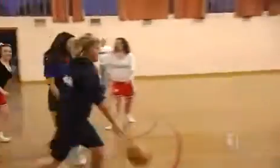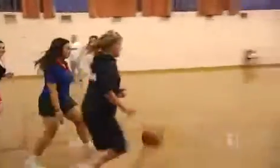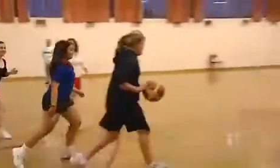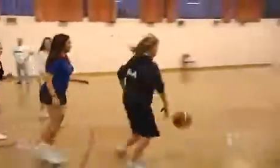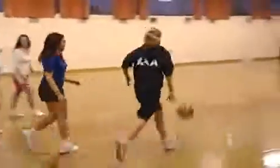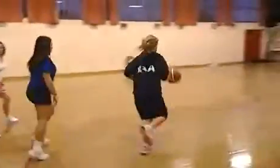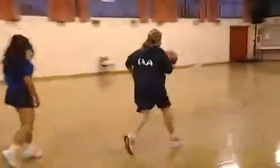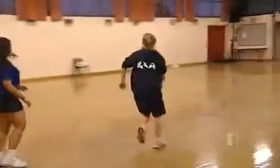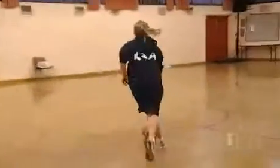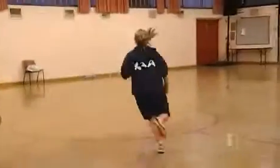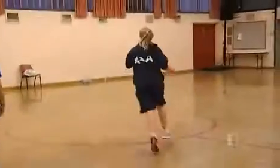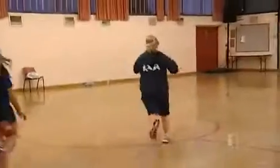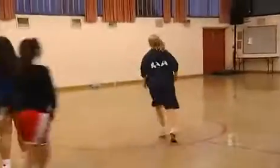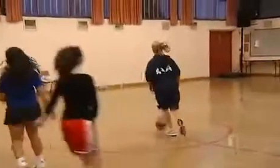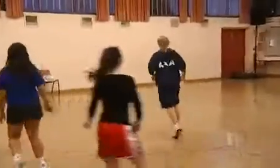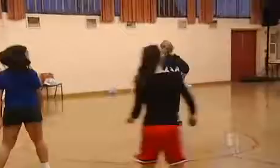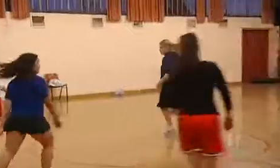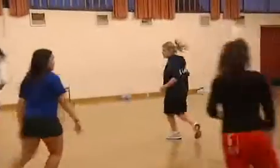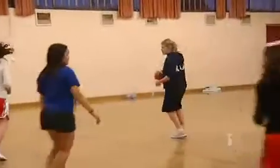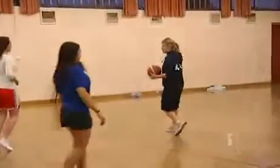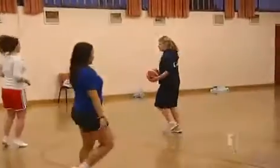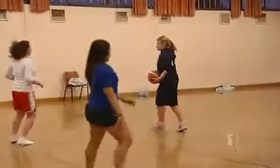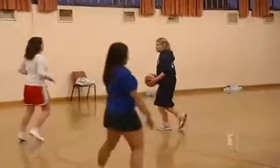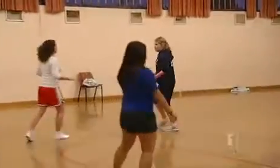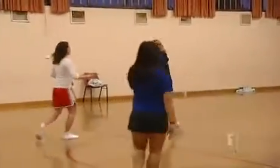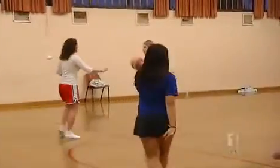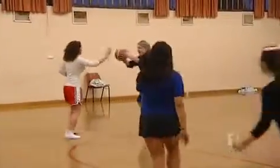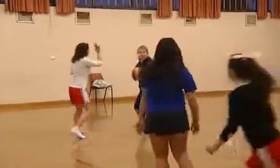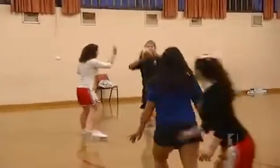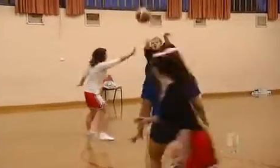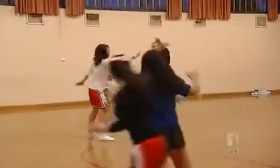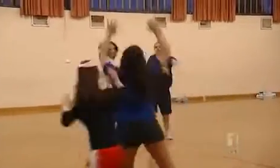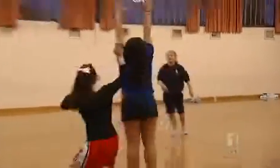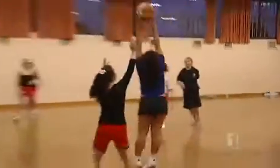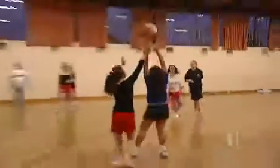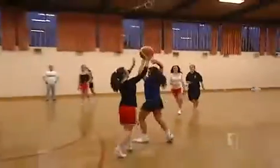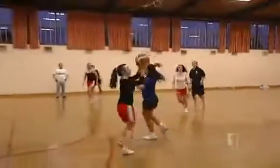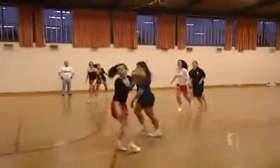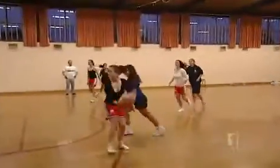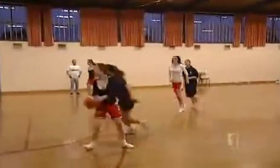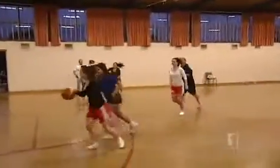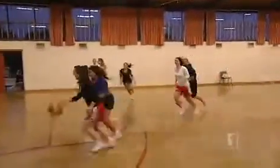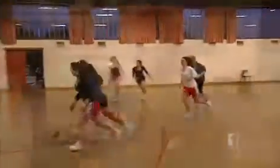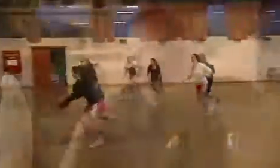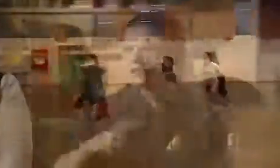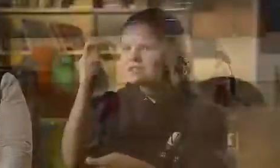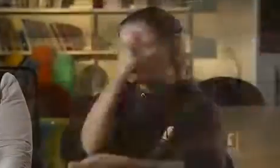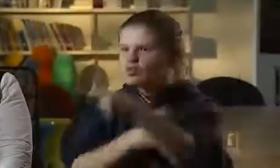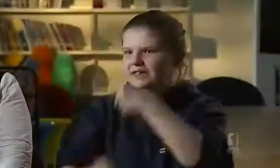communicate? You know, what's wrong with the government? I really want to become a teacher. I would love to be a teacher at Kangan TAFE, but by the time I